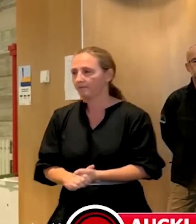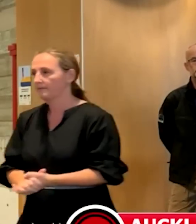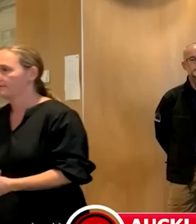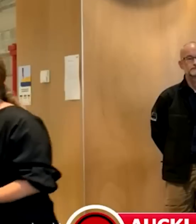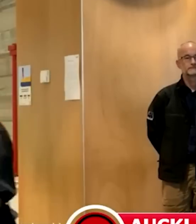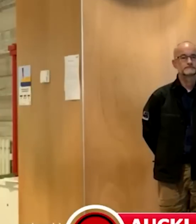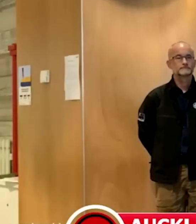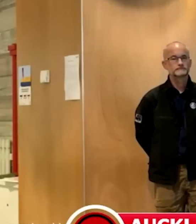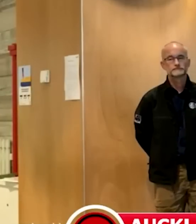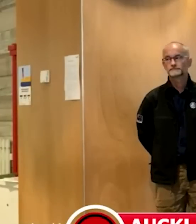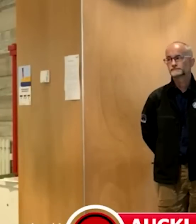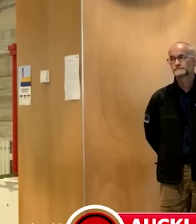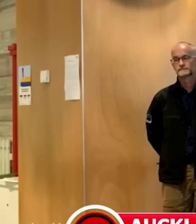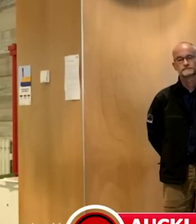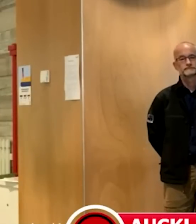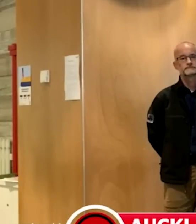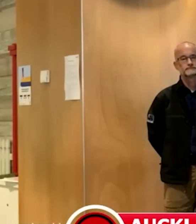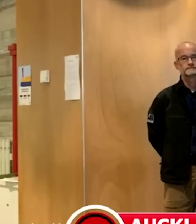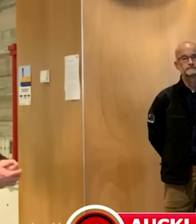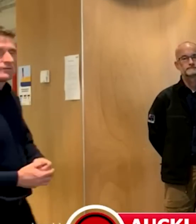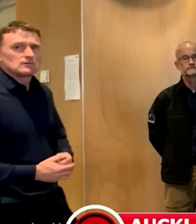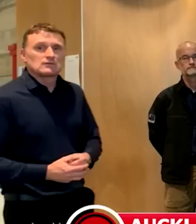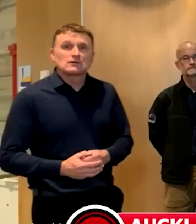Waste collection, just an update on waste.